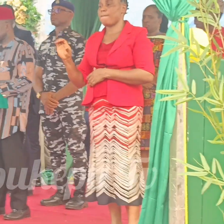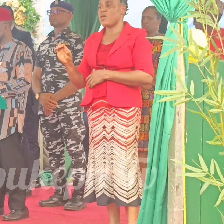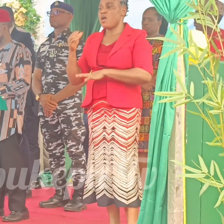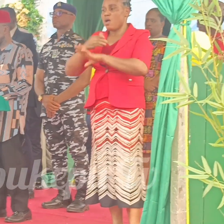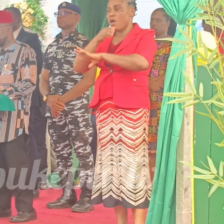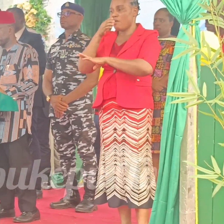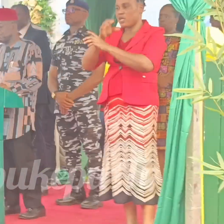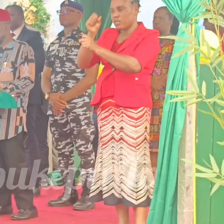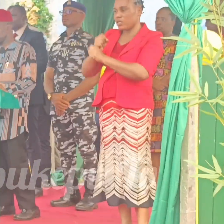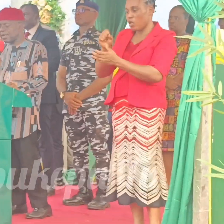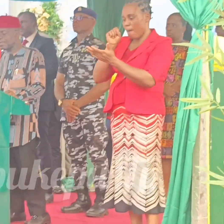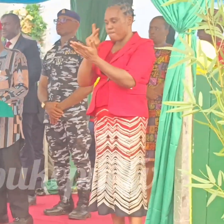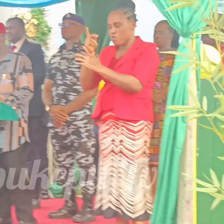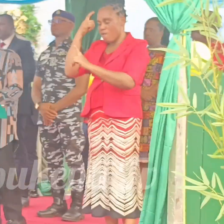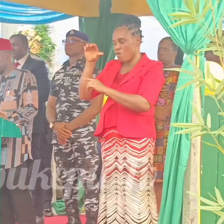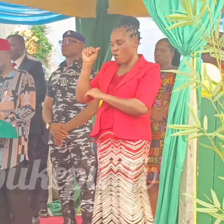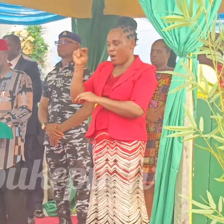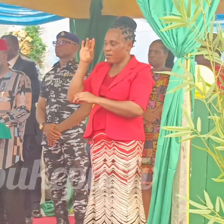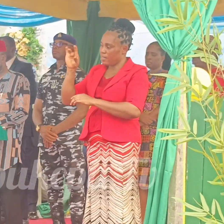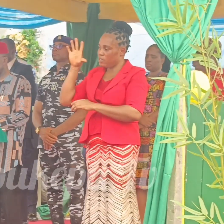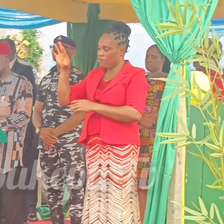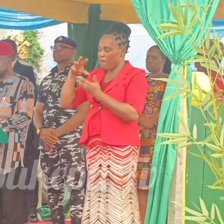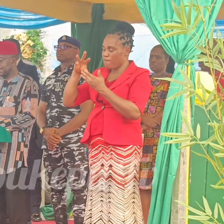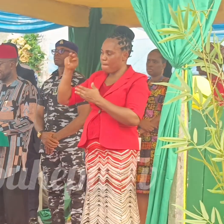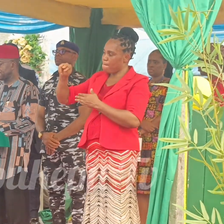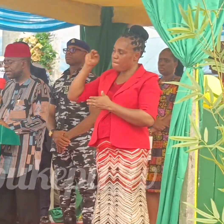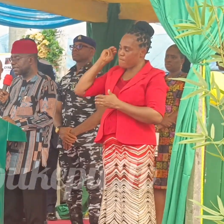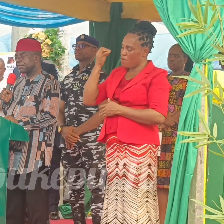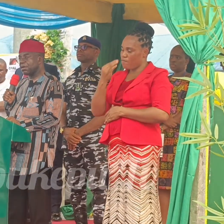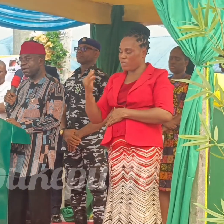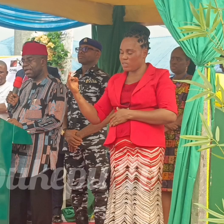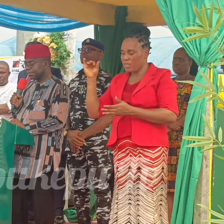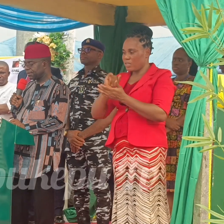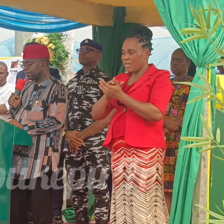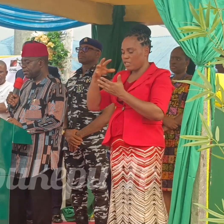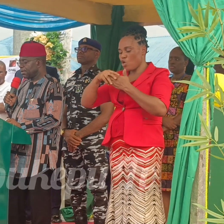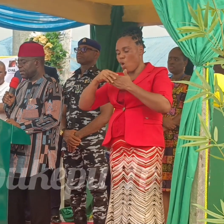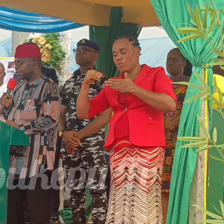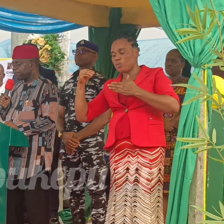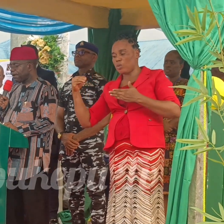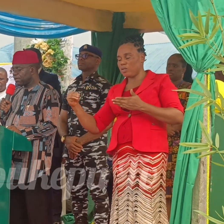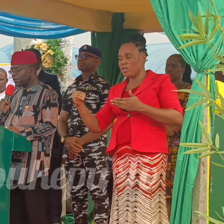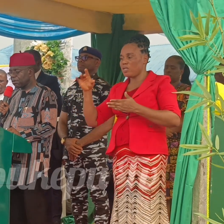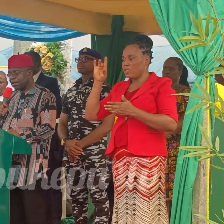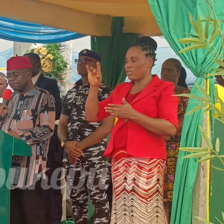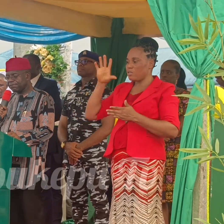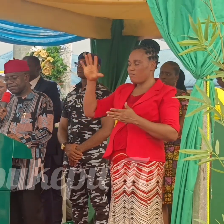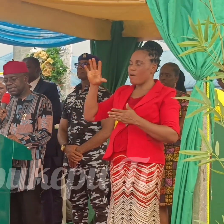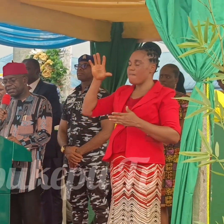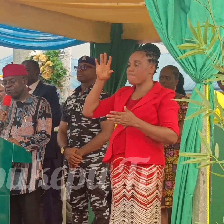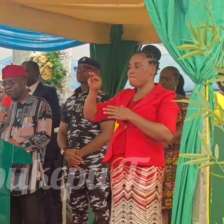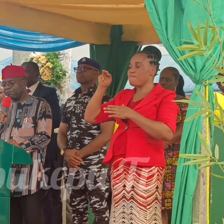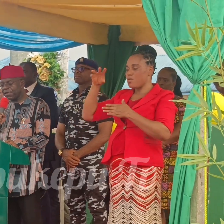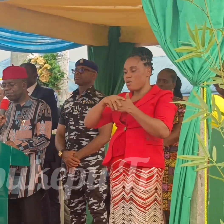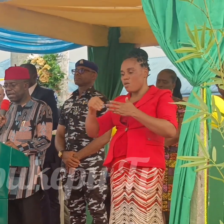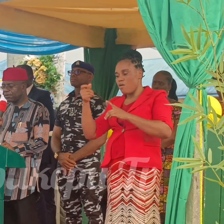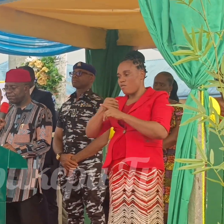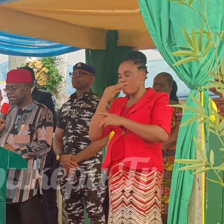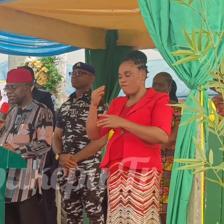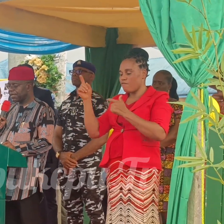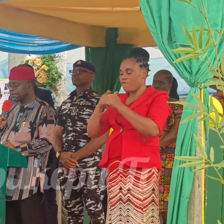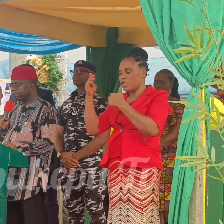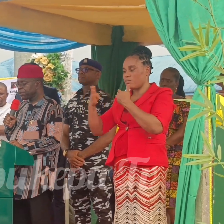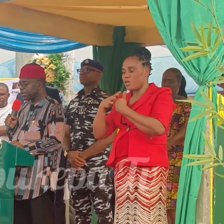After securing approval for an $85 million facility, that is dollars, $85 million facility from First Bank